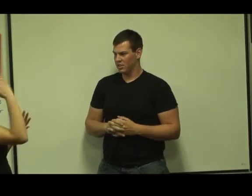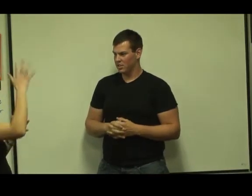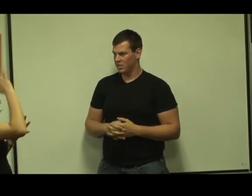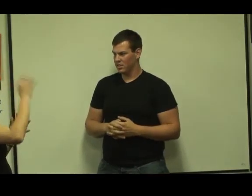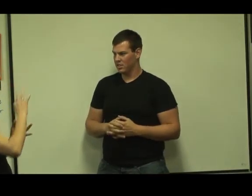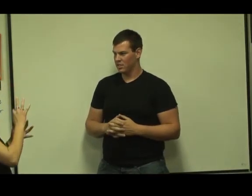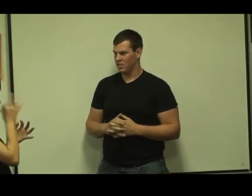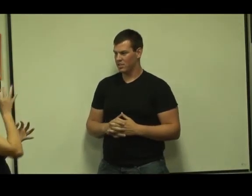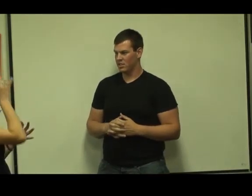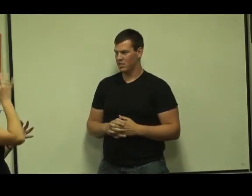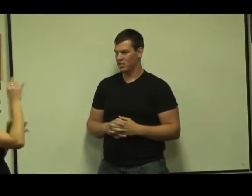to communicate?